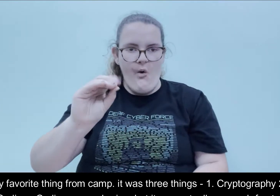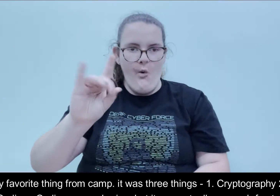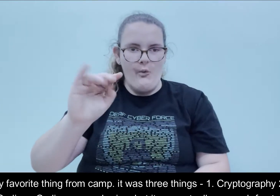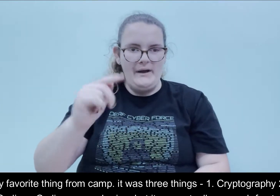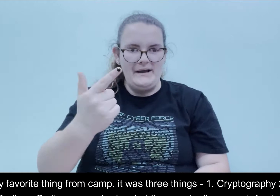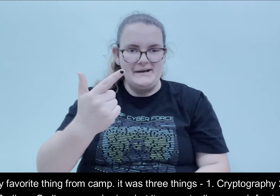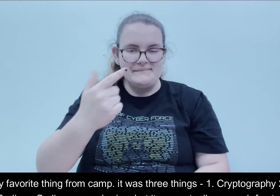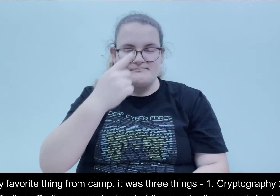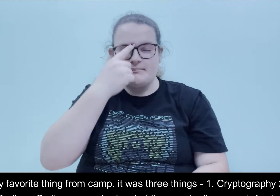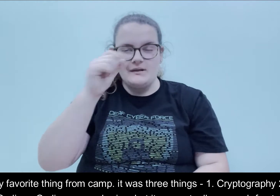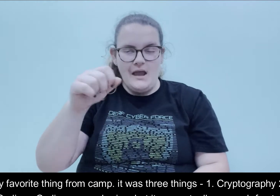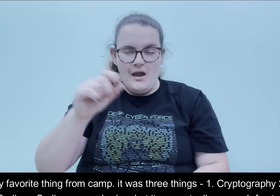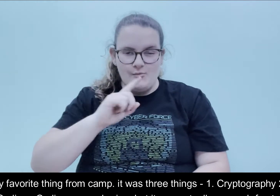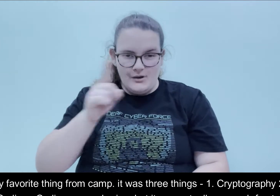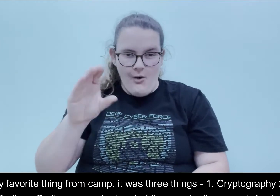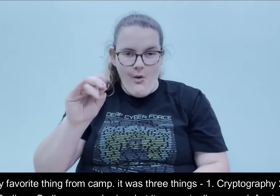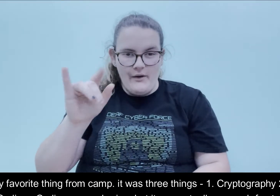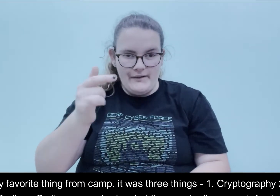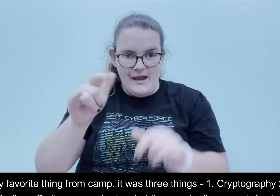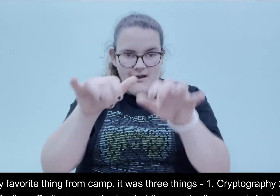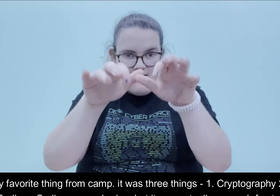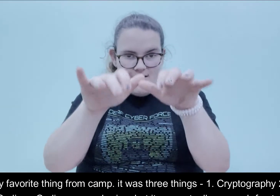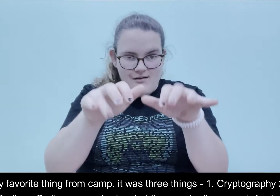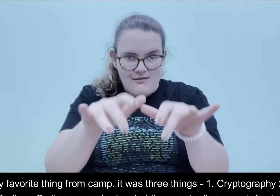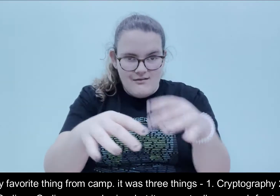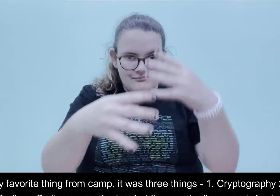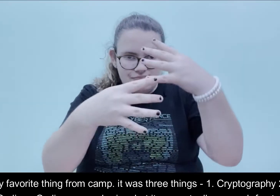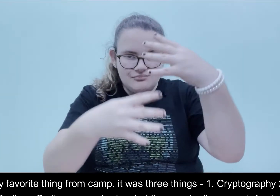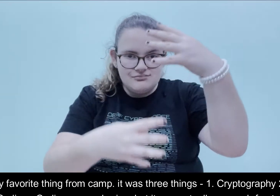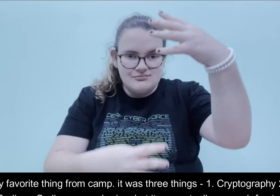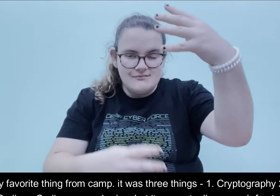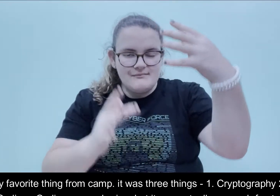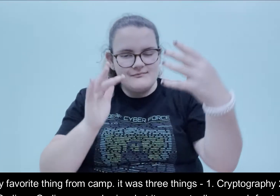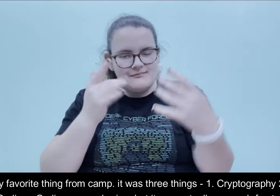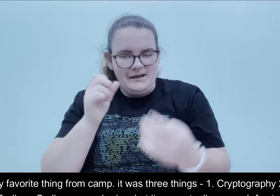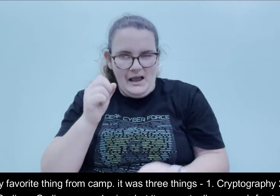cryptographing, the coding, and the